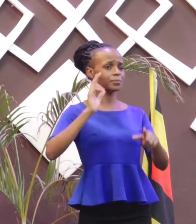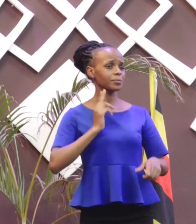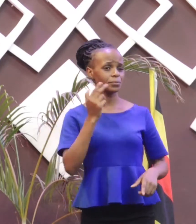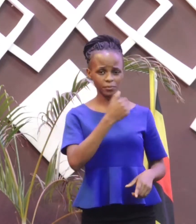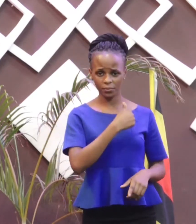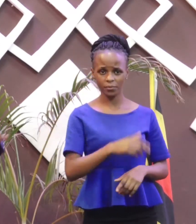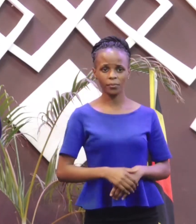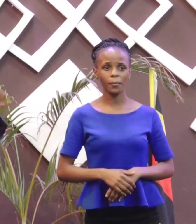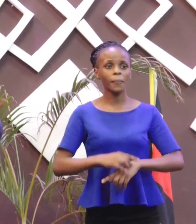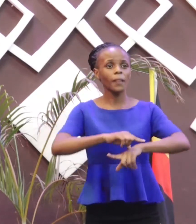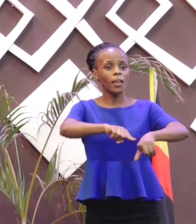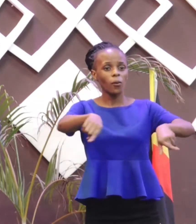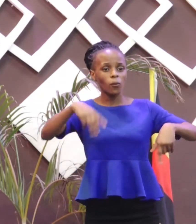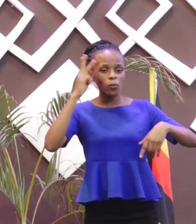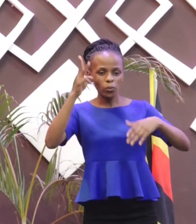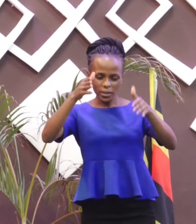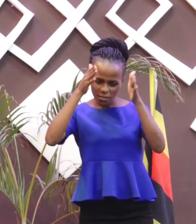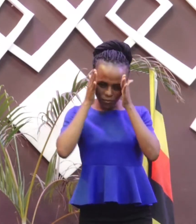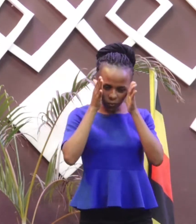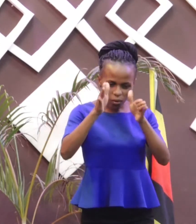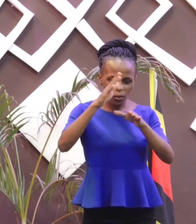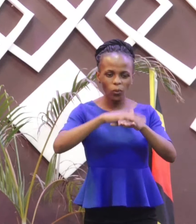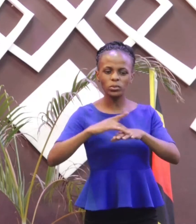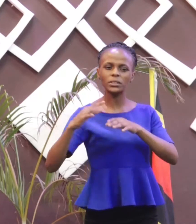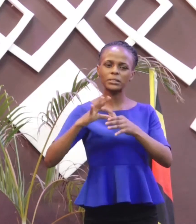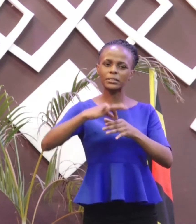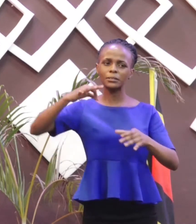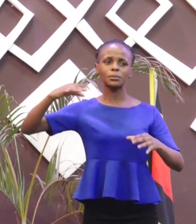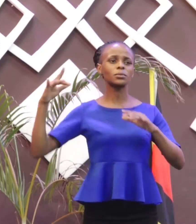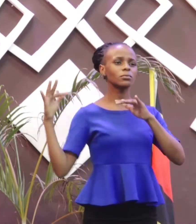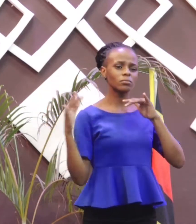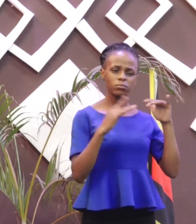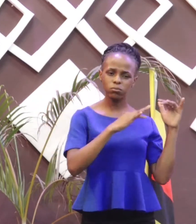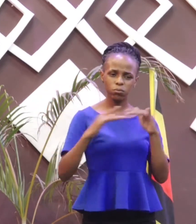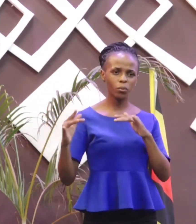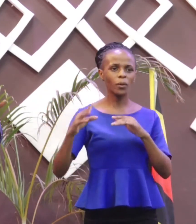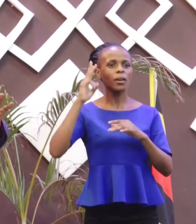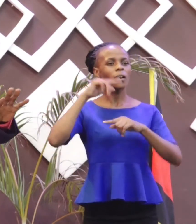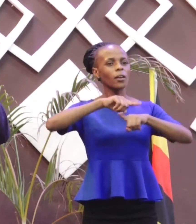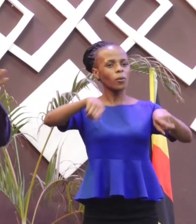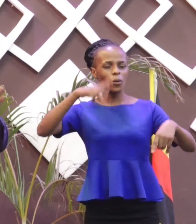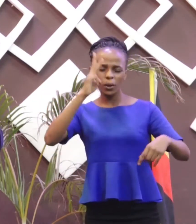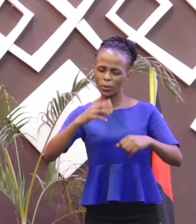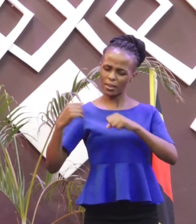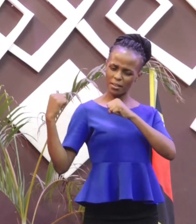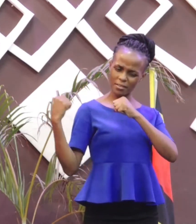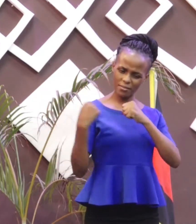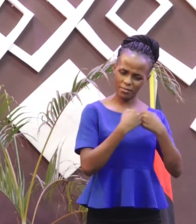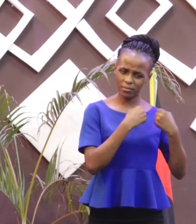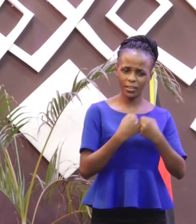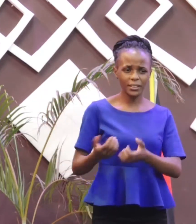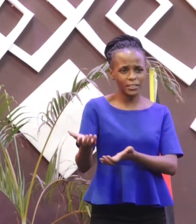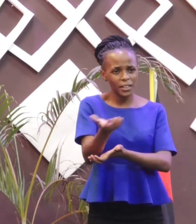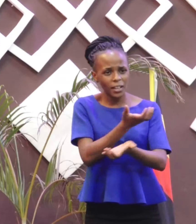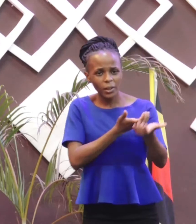tulina okubeera nabyo nga we will deal with the spiritual battles. Tujja kulwana entale ez'omwoyo. We will fight financial battles.